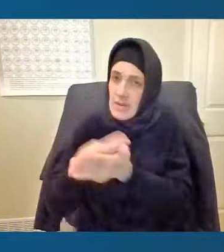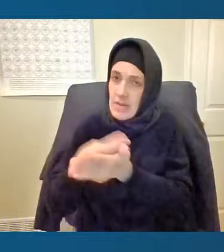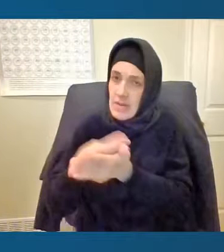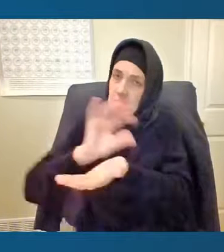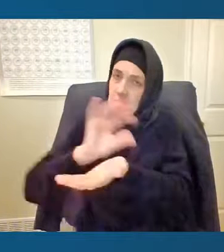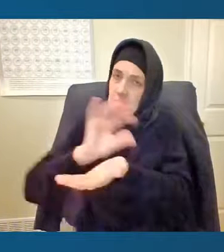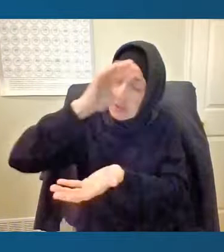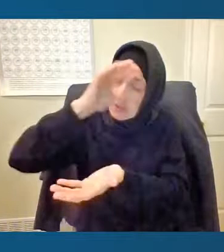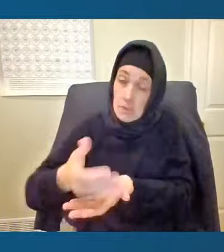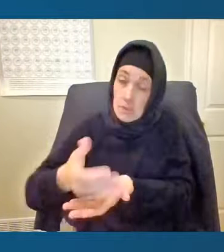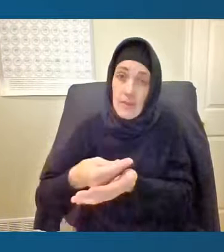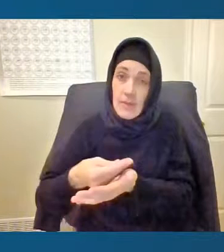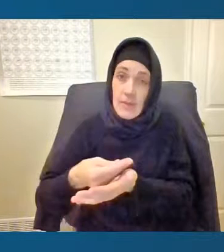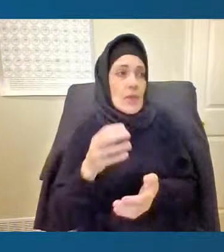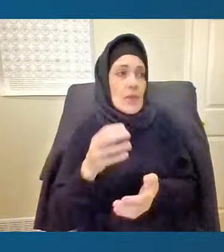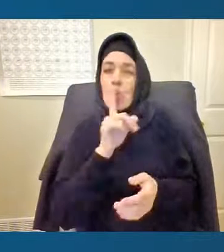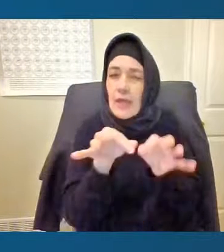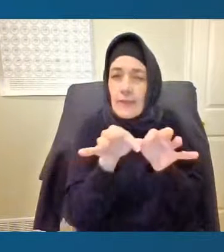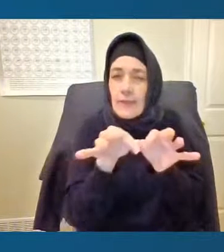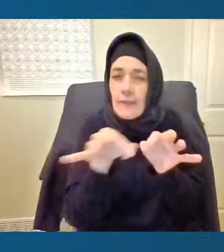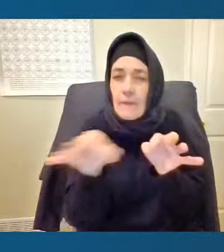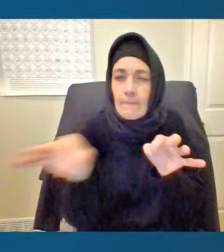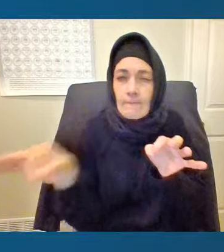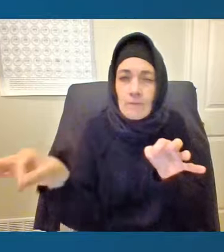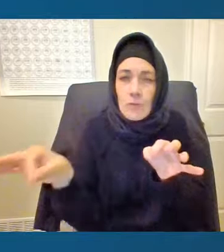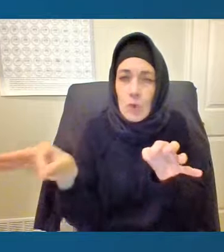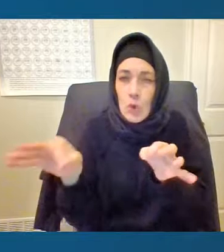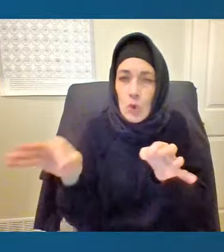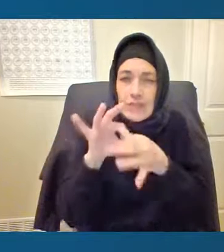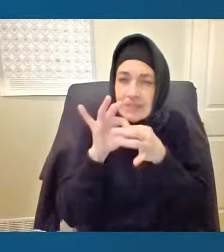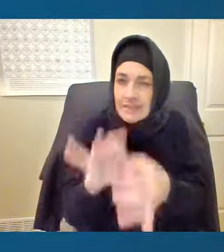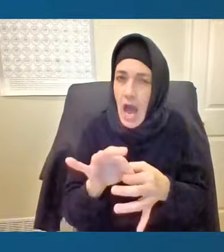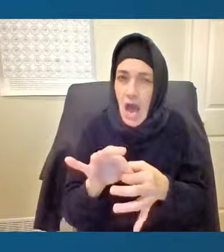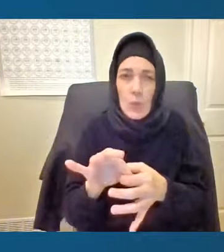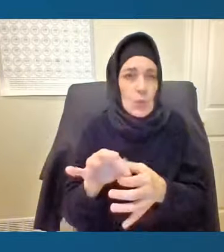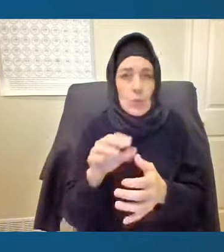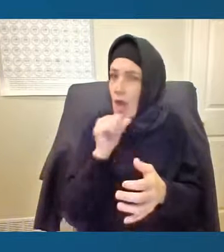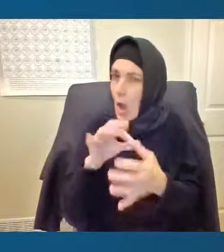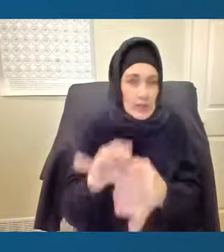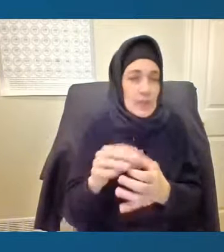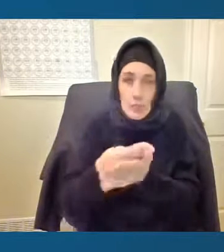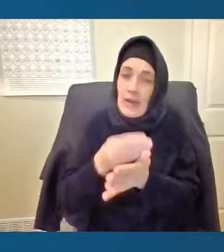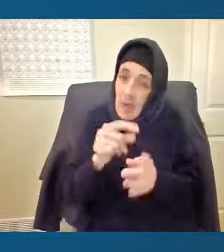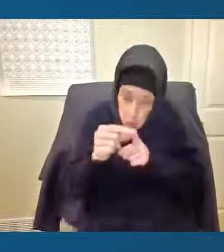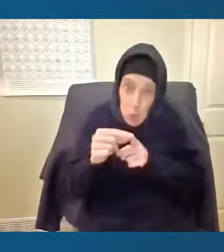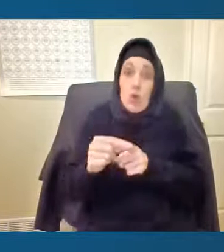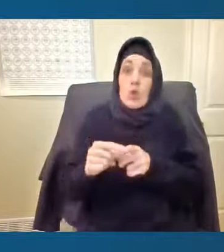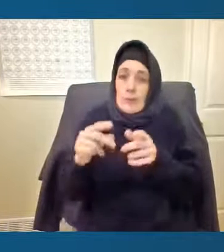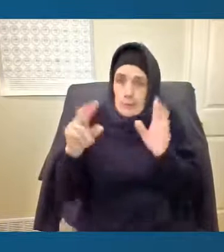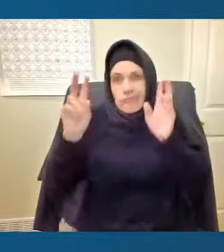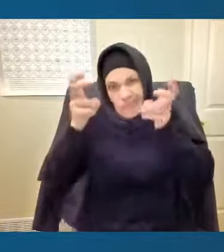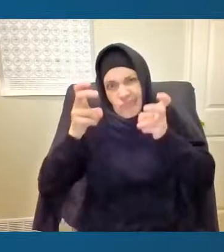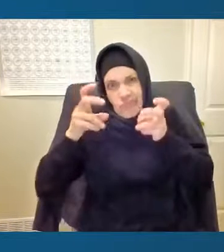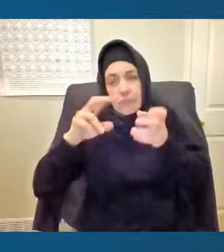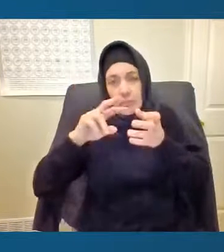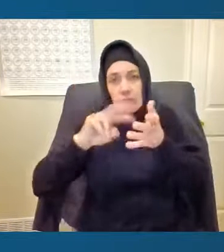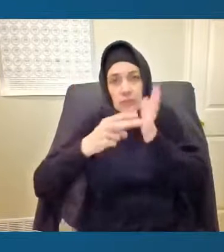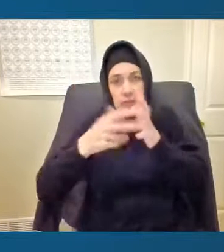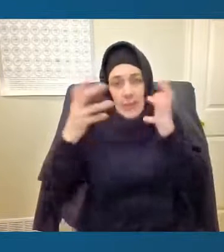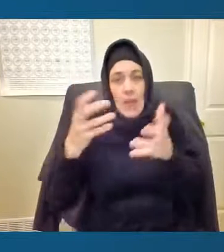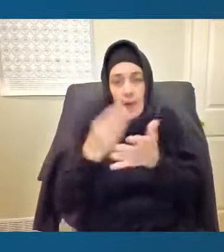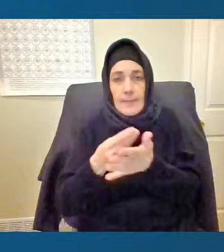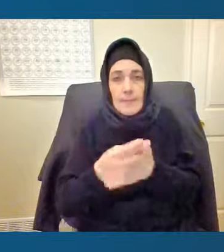isn't actually about the amount of money, but the word is actually symbolizes a lot of money. So she says, God says, Qintar, who are